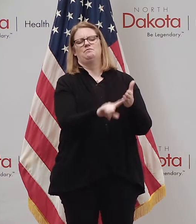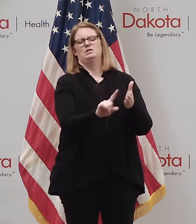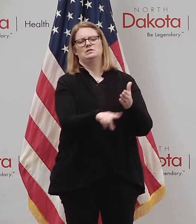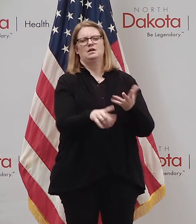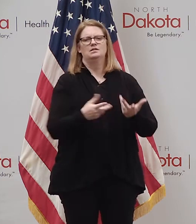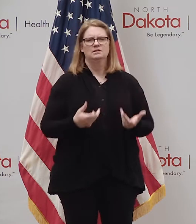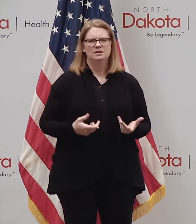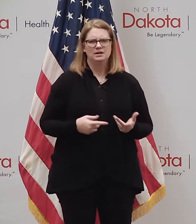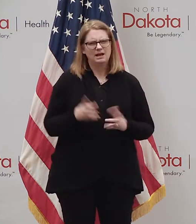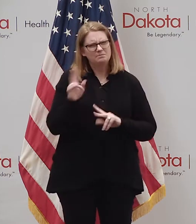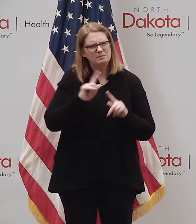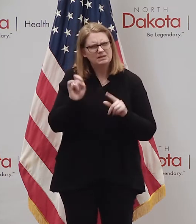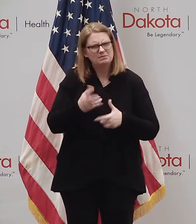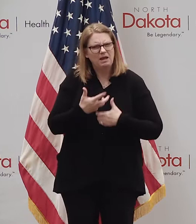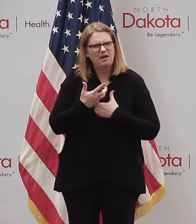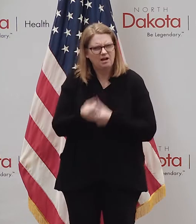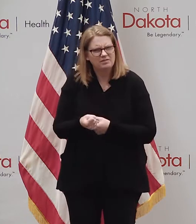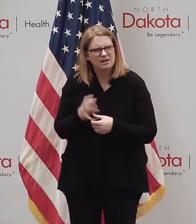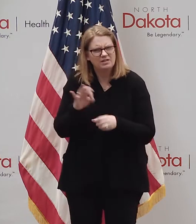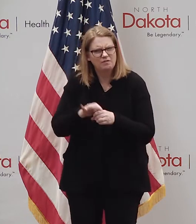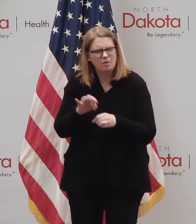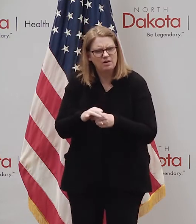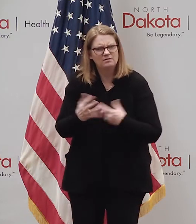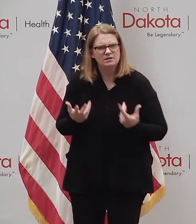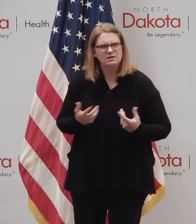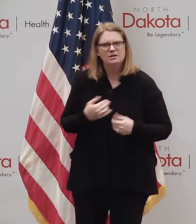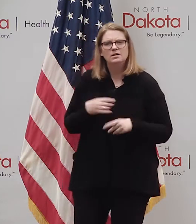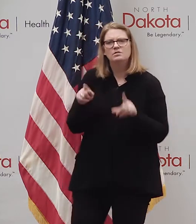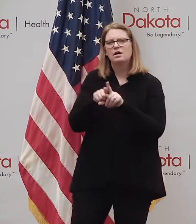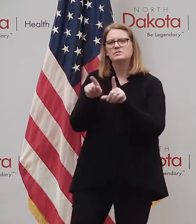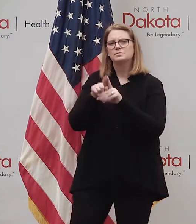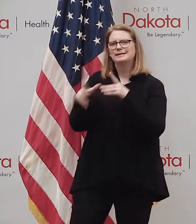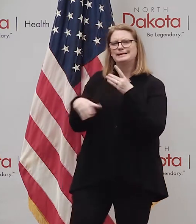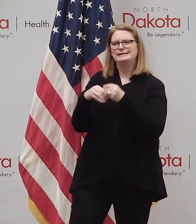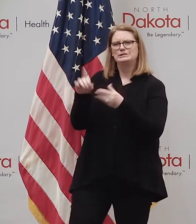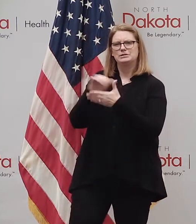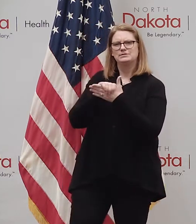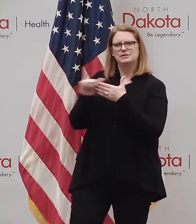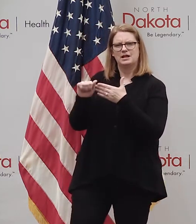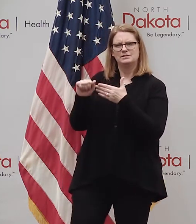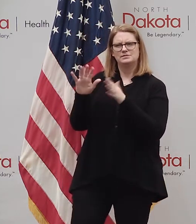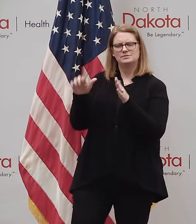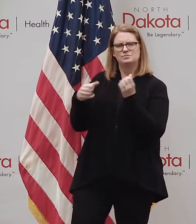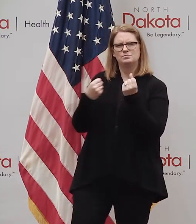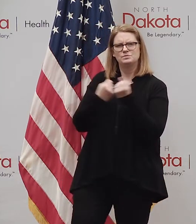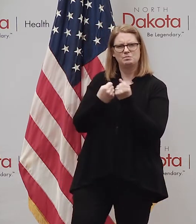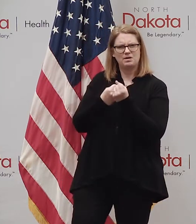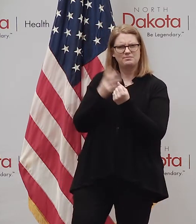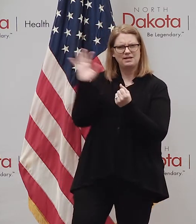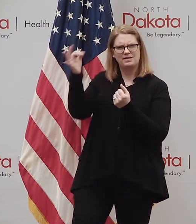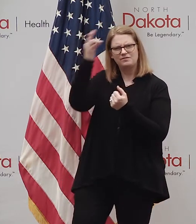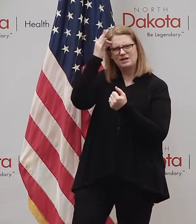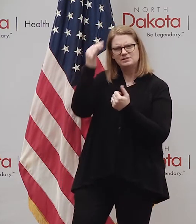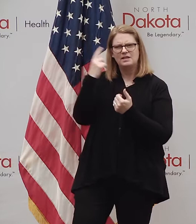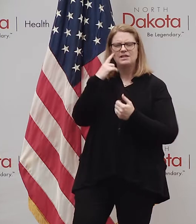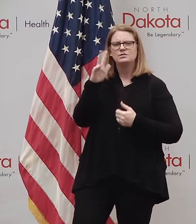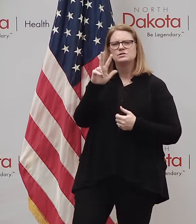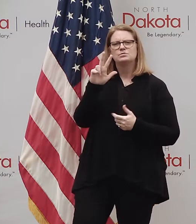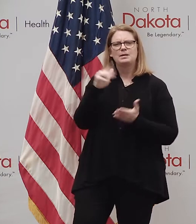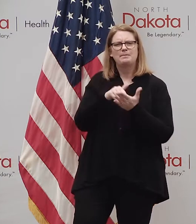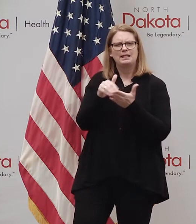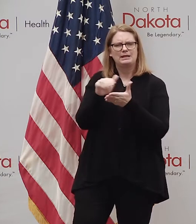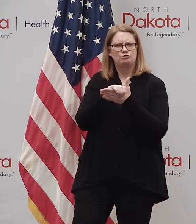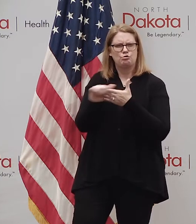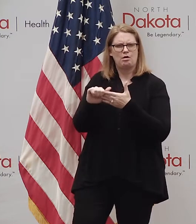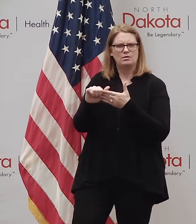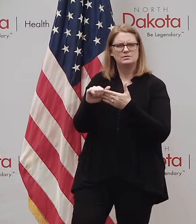and there has been additional dollars provided by the feds. There's I think $3 million that came in as a grant that was